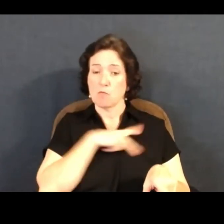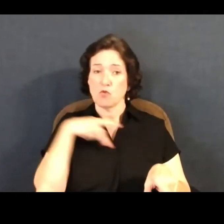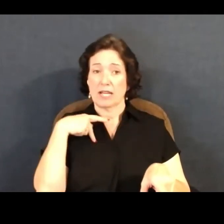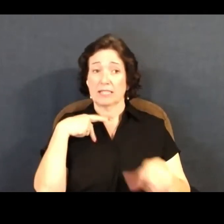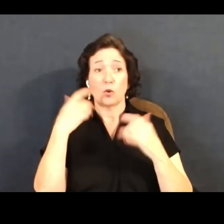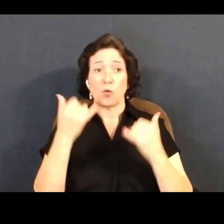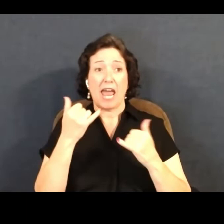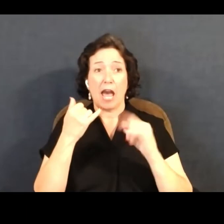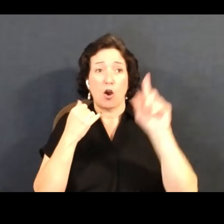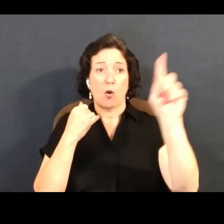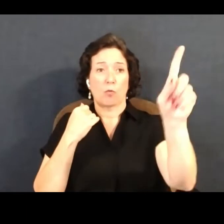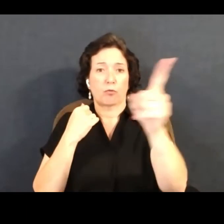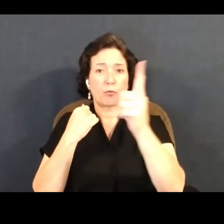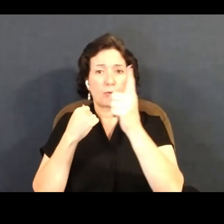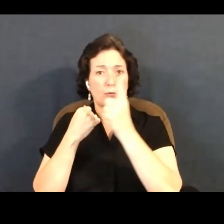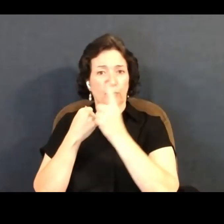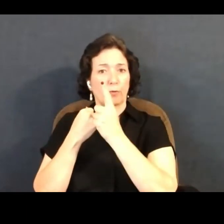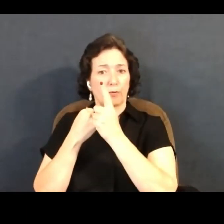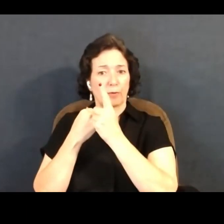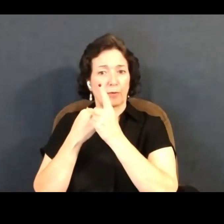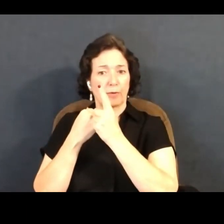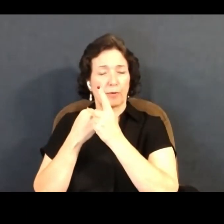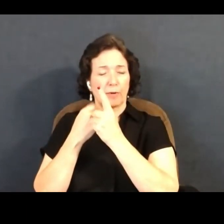moved into the room, and there was